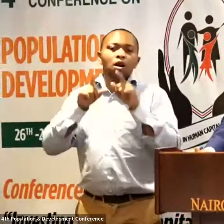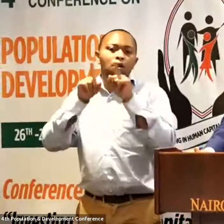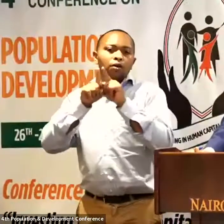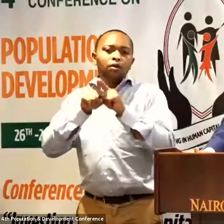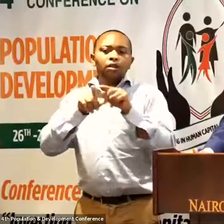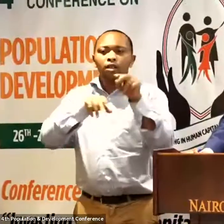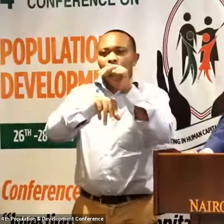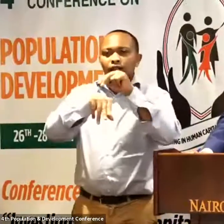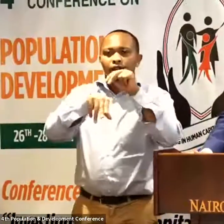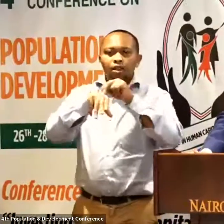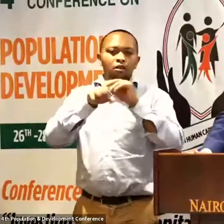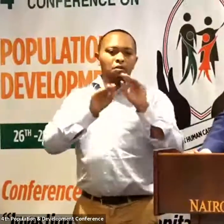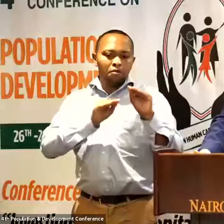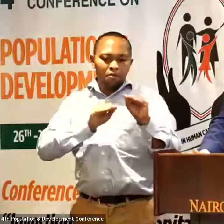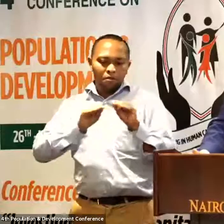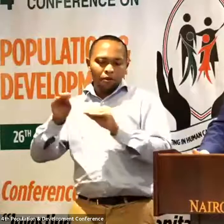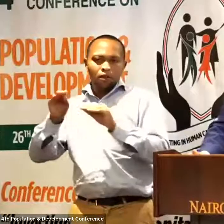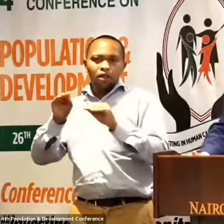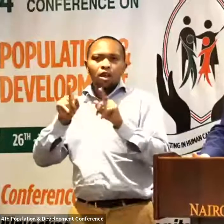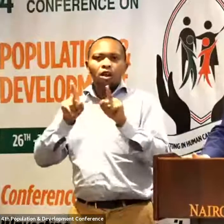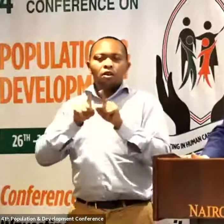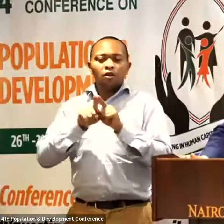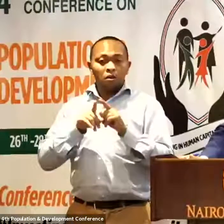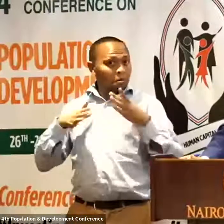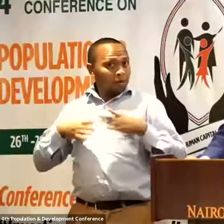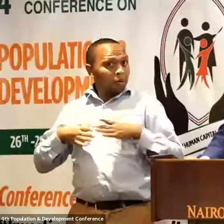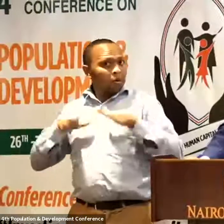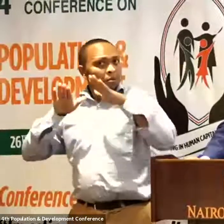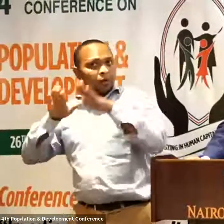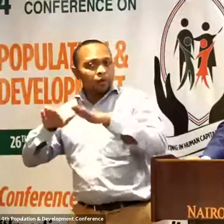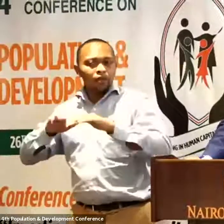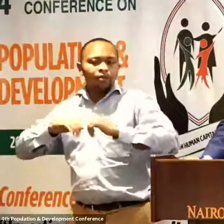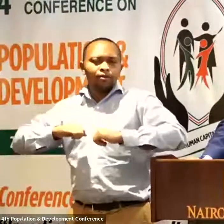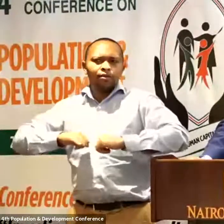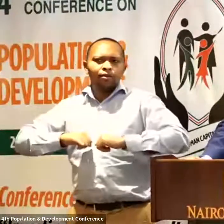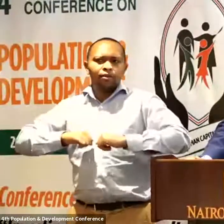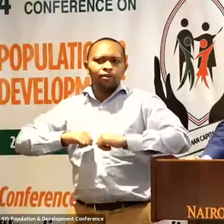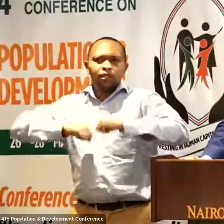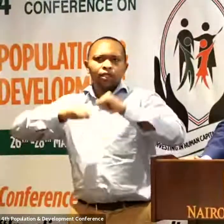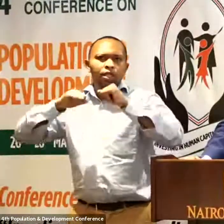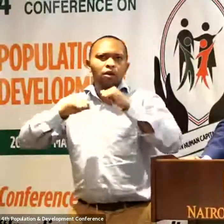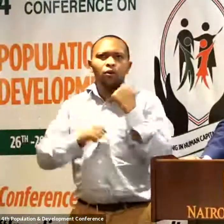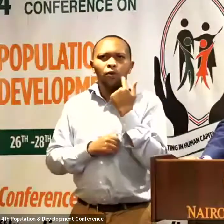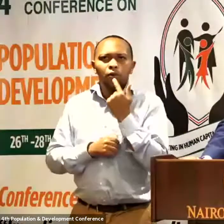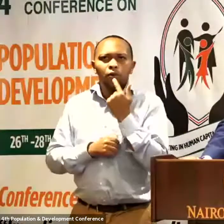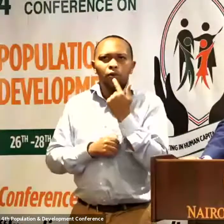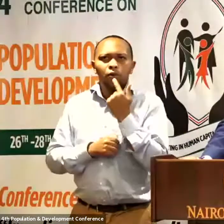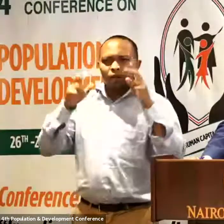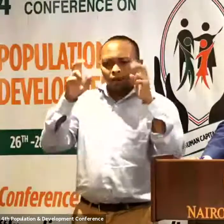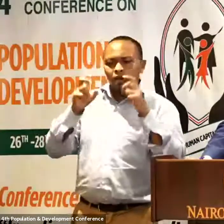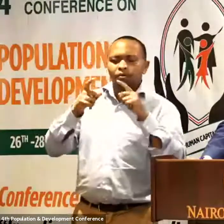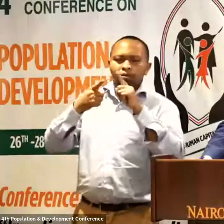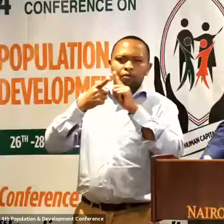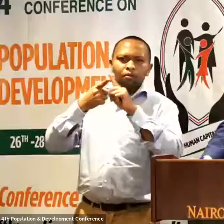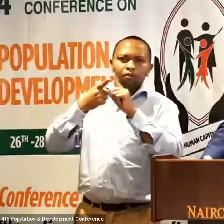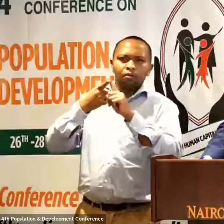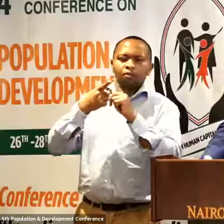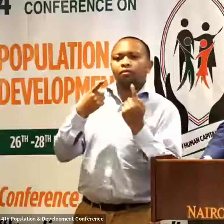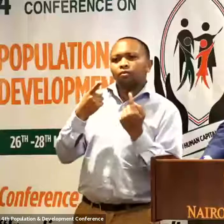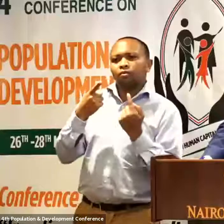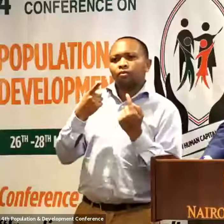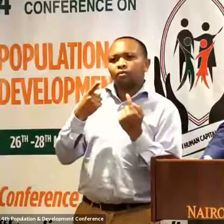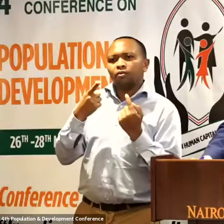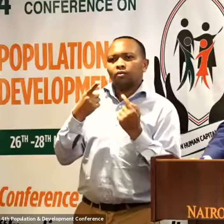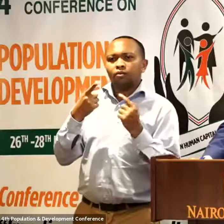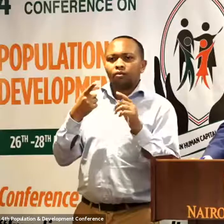of international migration and issues of human settlement. Our chair for the first session on theme on number 1 or 1.2, that's